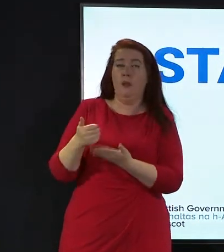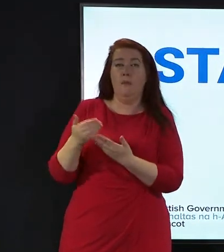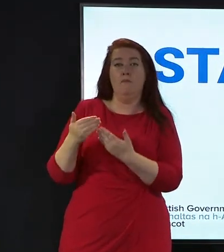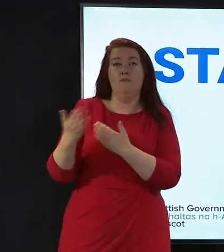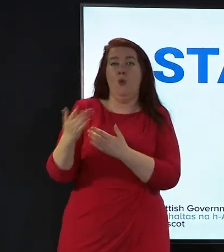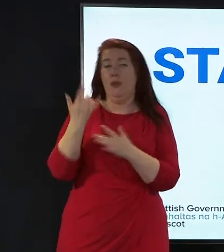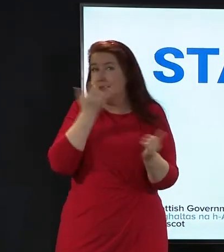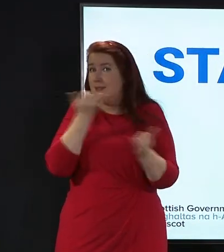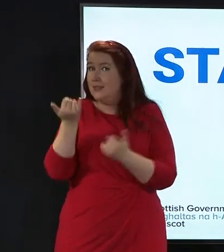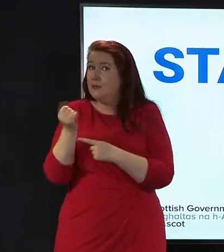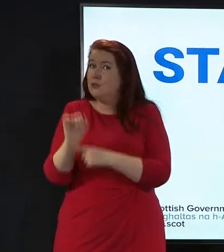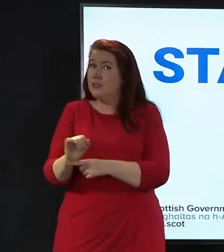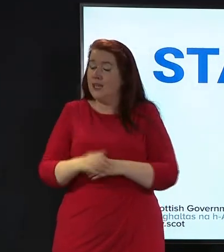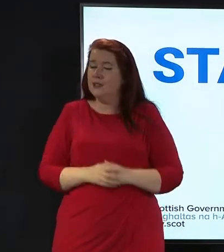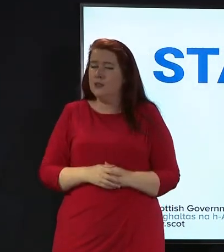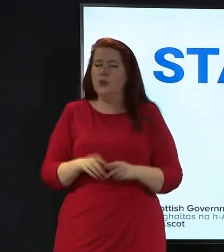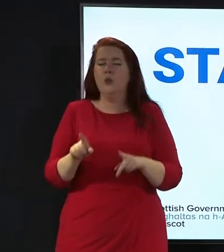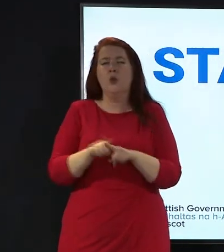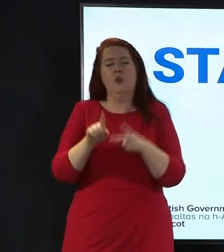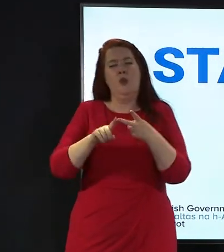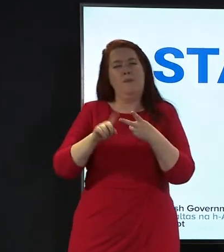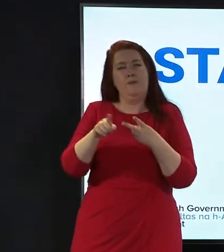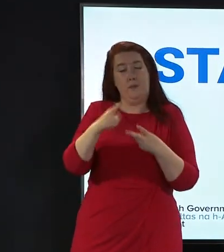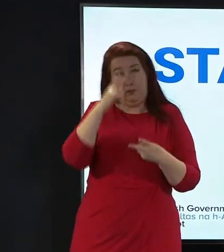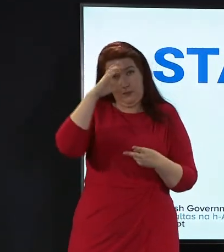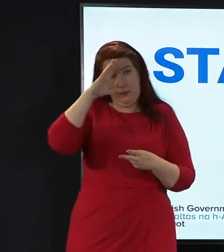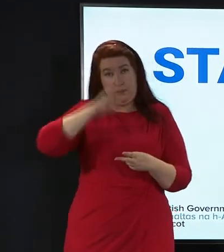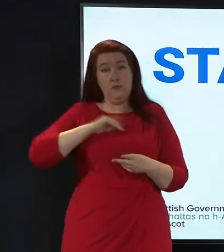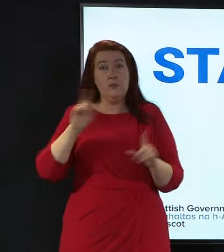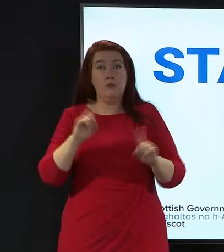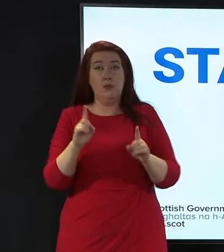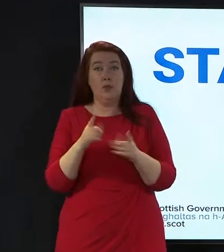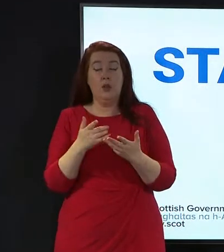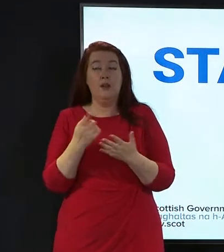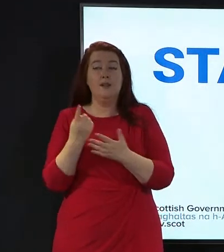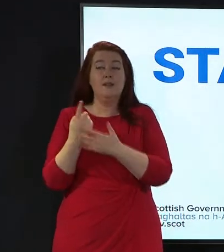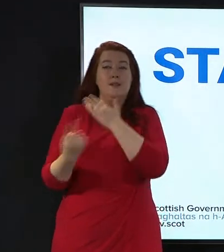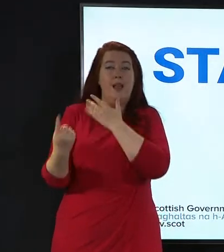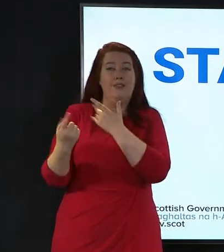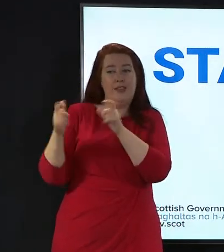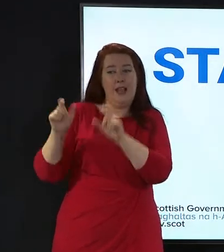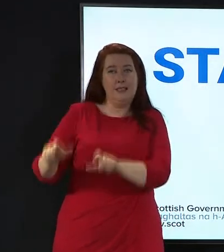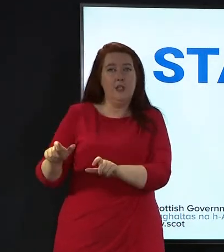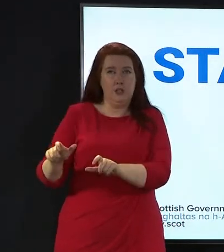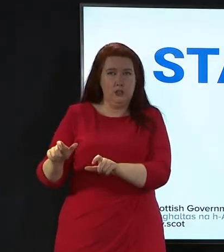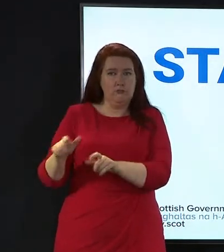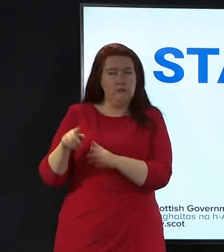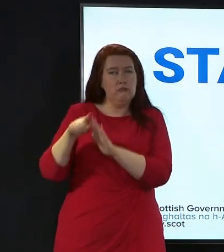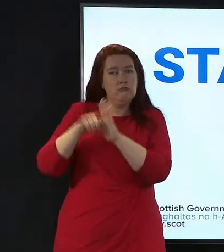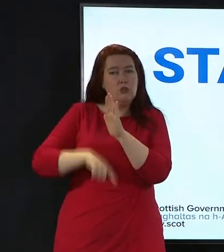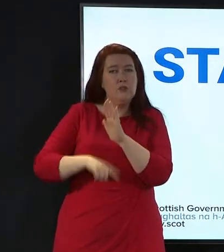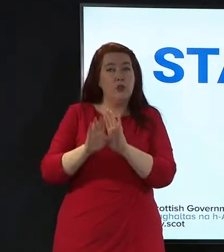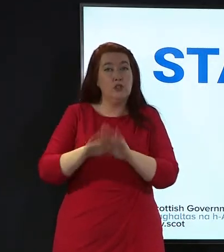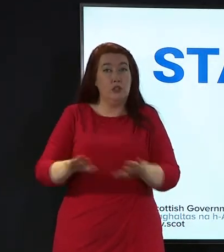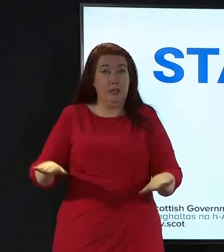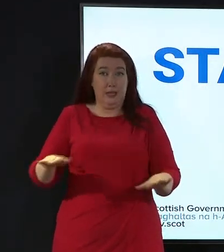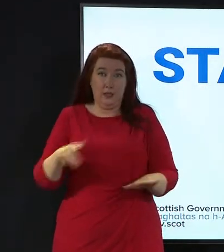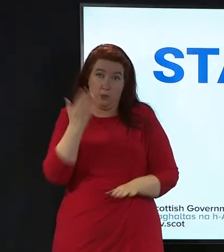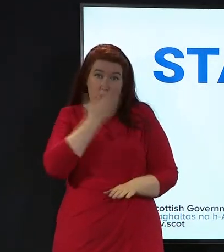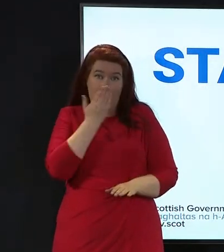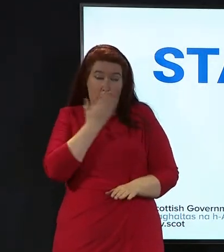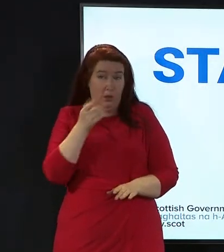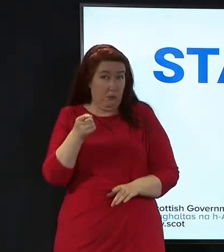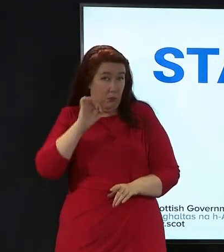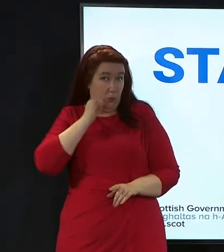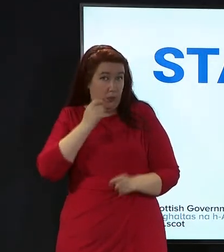secondly, if I may, can you update us on the discussions you're having regarding self-isolation rules for pupils and whether or not they'll